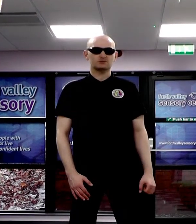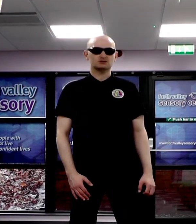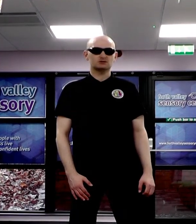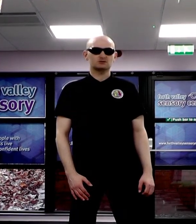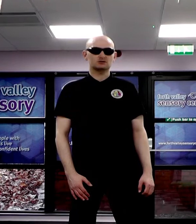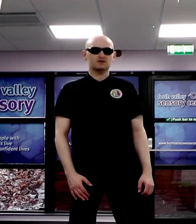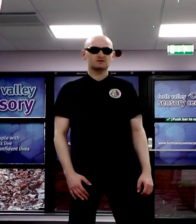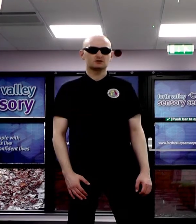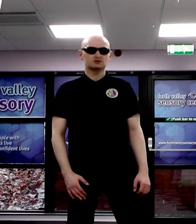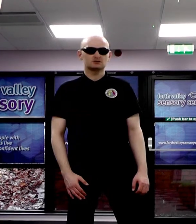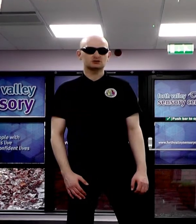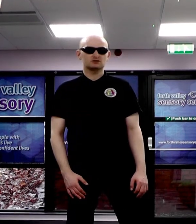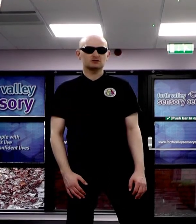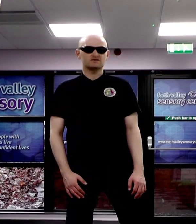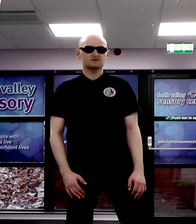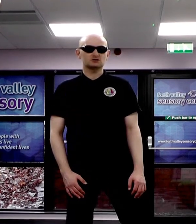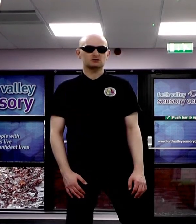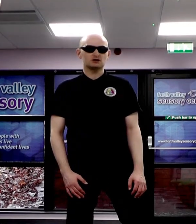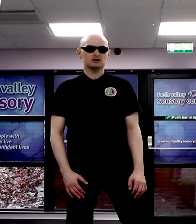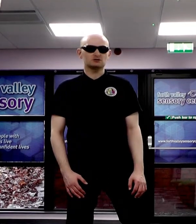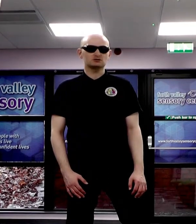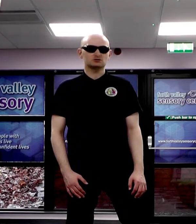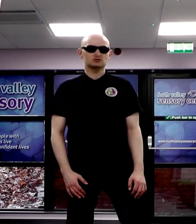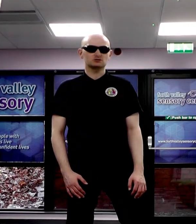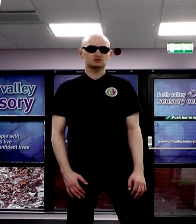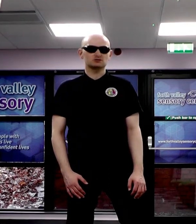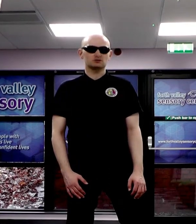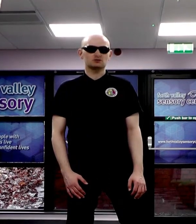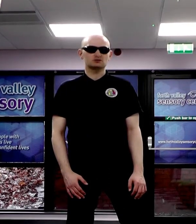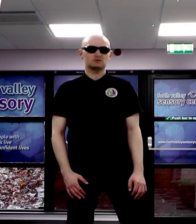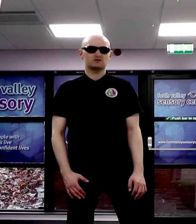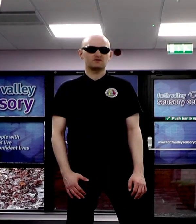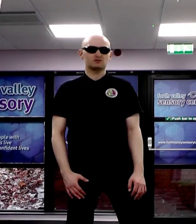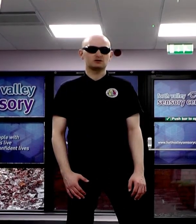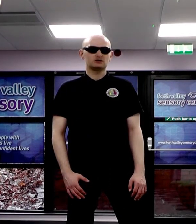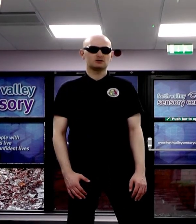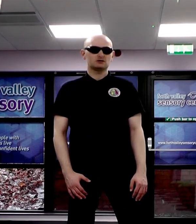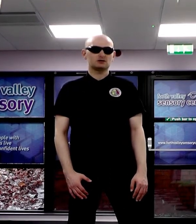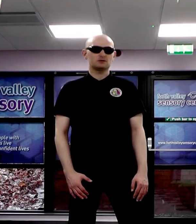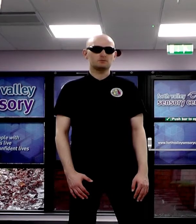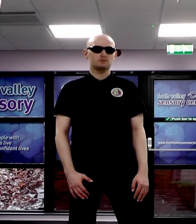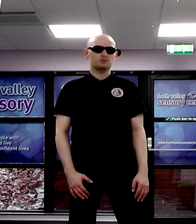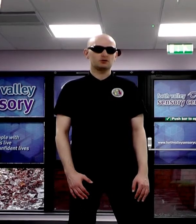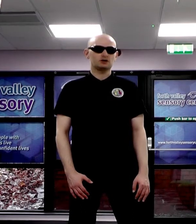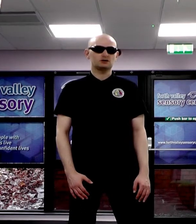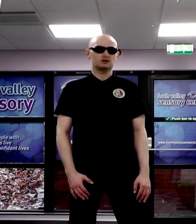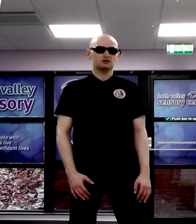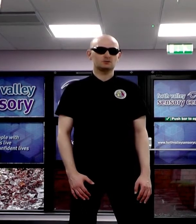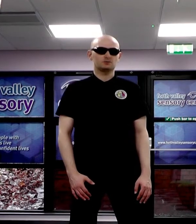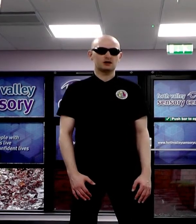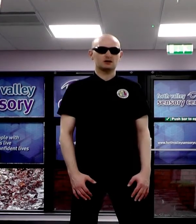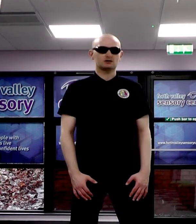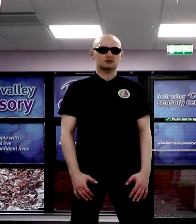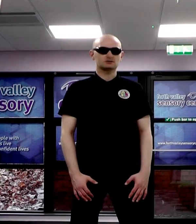30% on your left. Gently lift your heel so your toes are still in contact with the floor, and then plant your heel back to